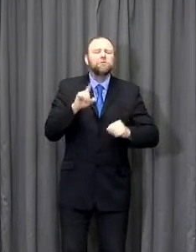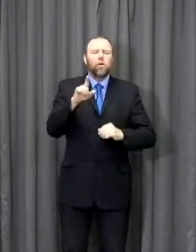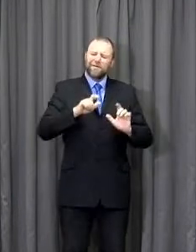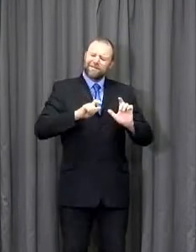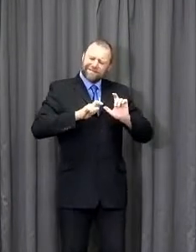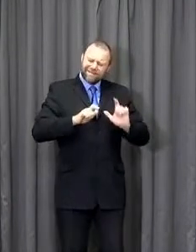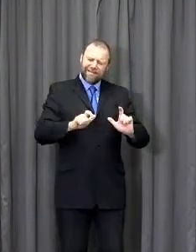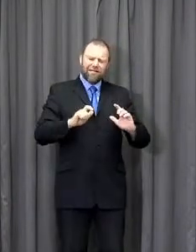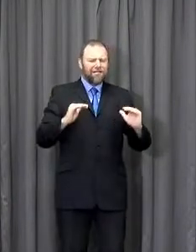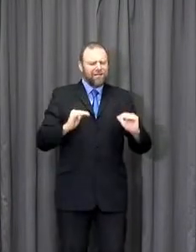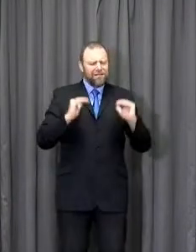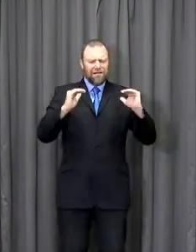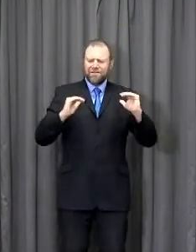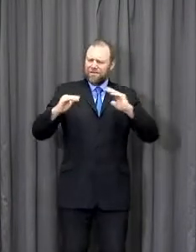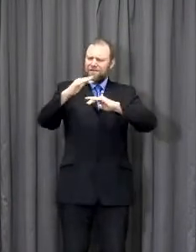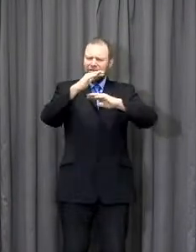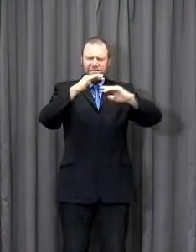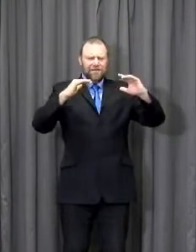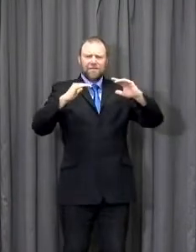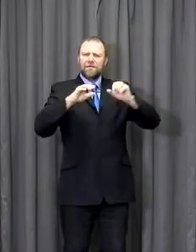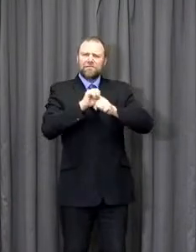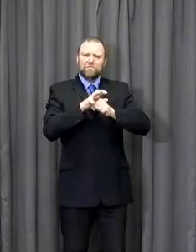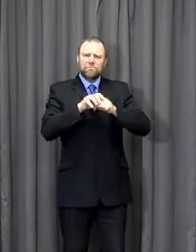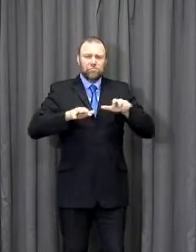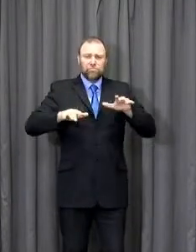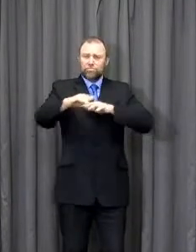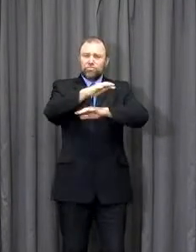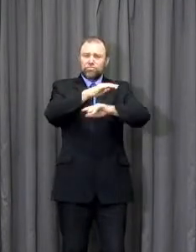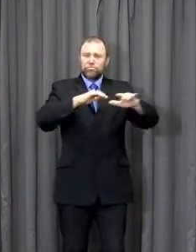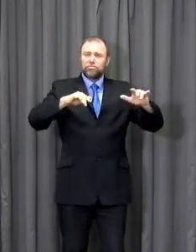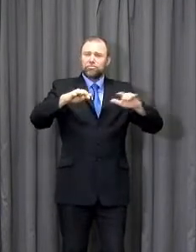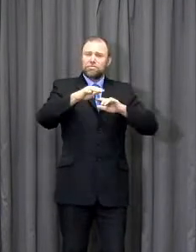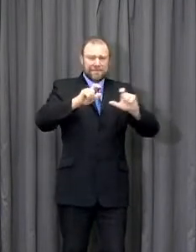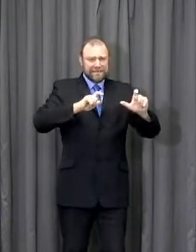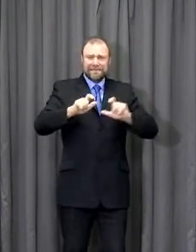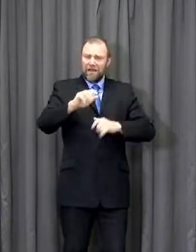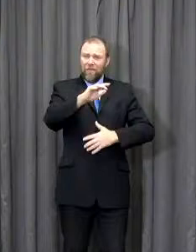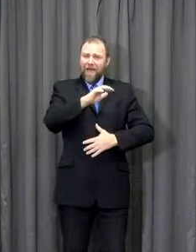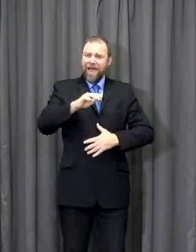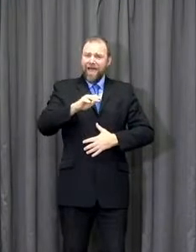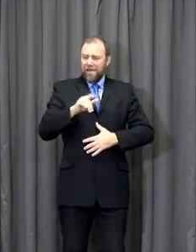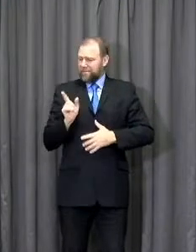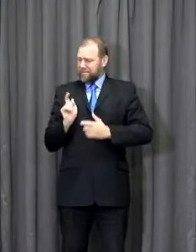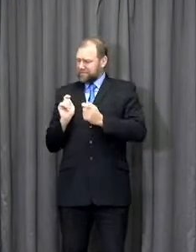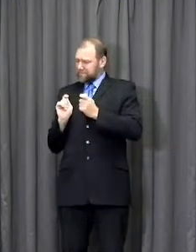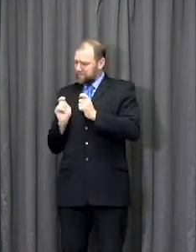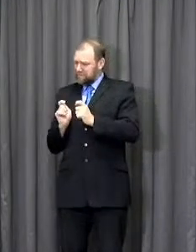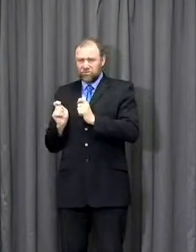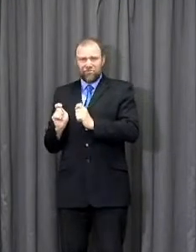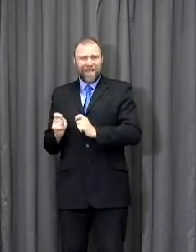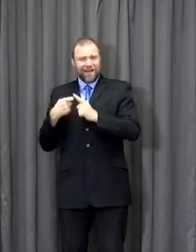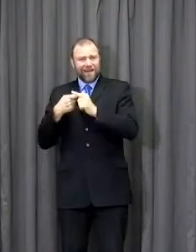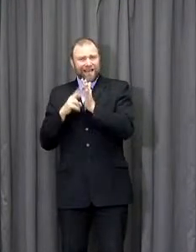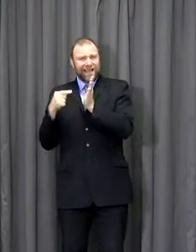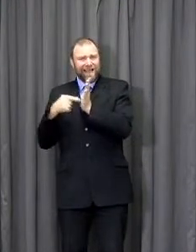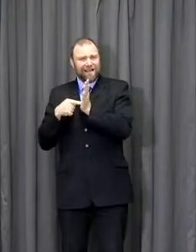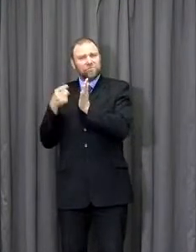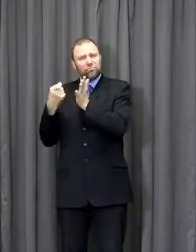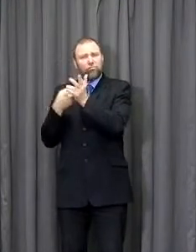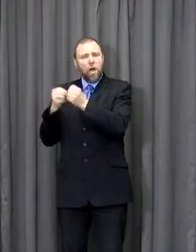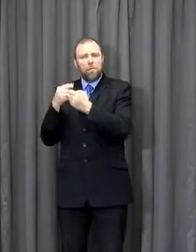rates of coronavirus in our communities, and while we have these dominant strains, the Kent strain, which, as Rob has been describing,